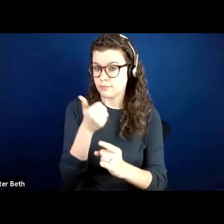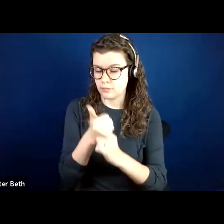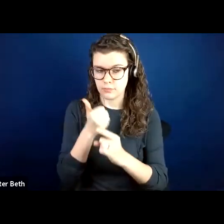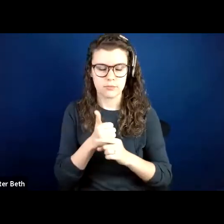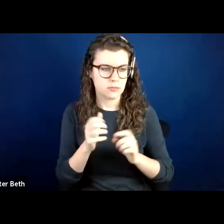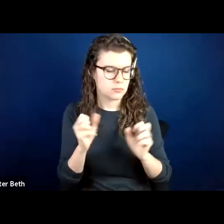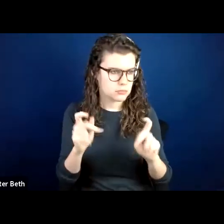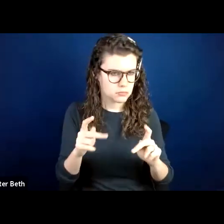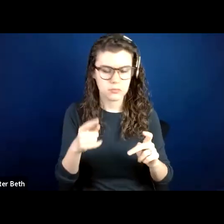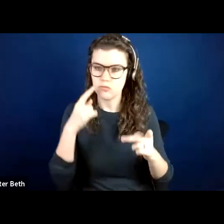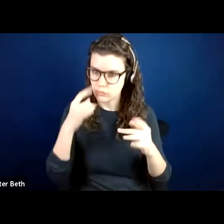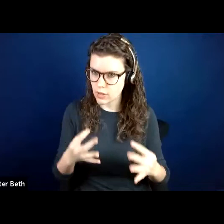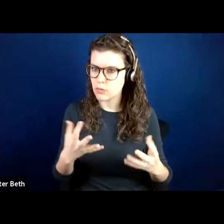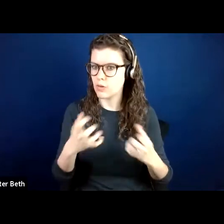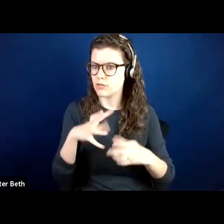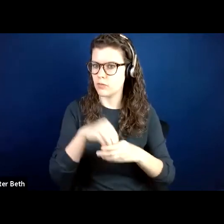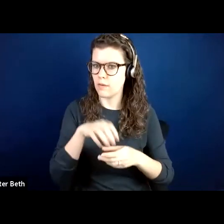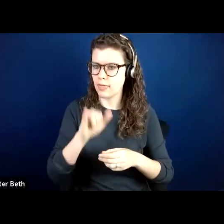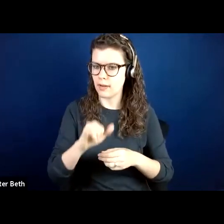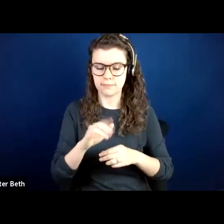that's something that you've decided you wanted to do,